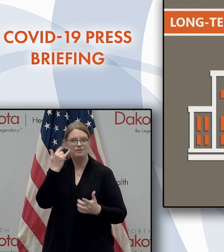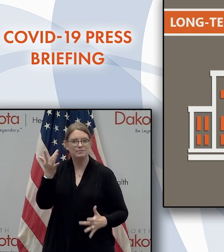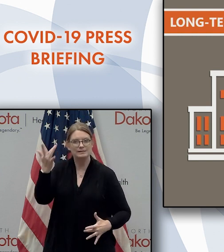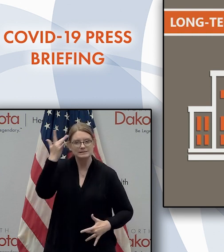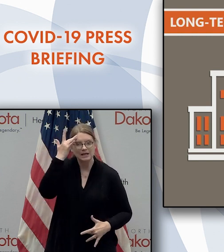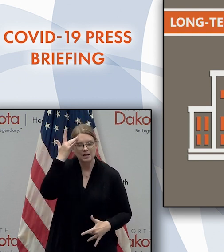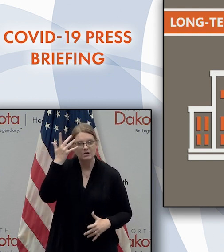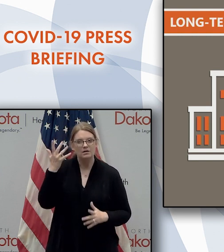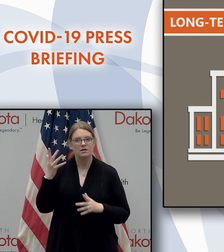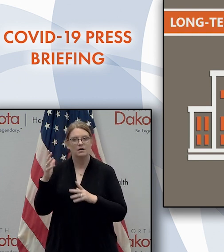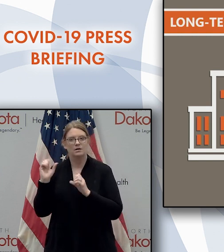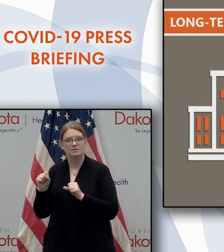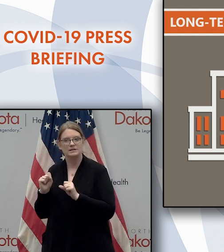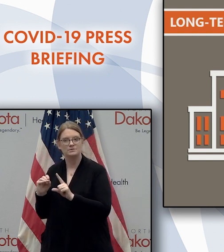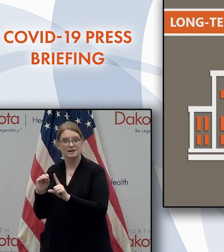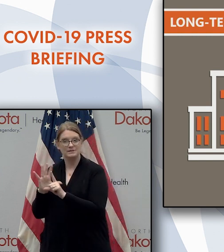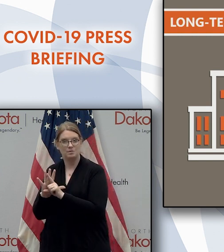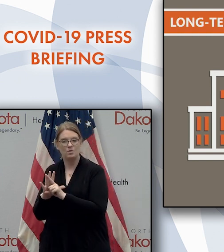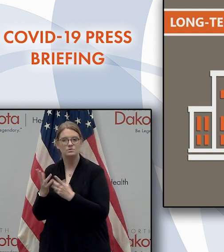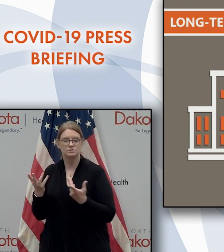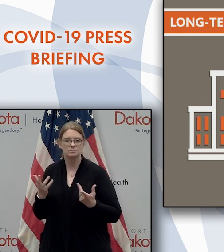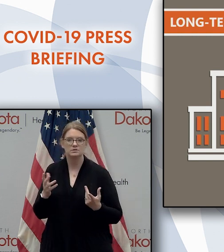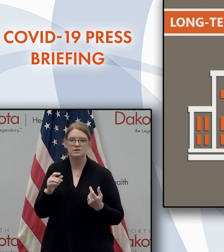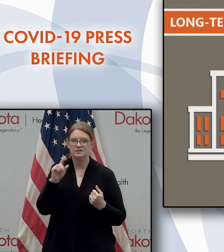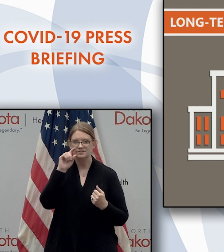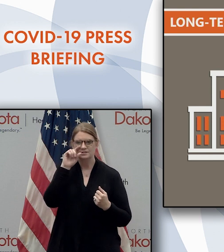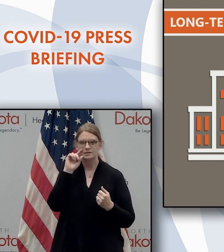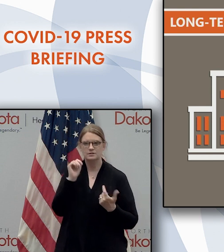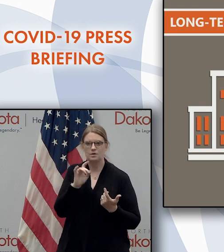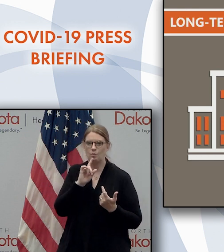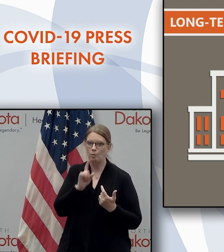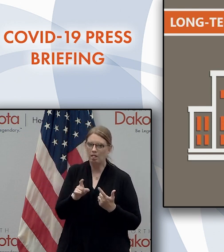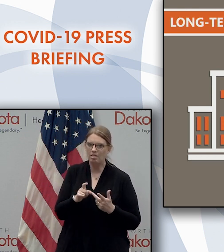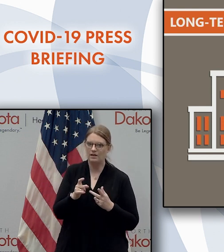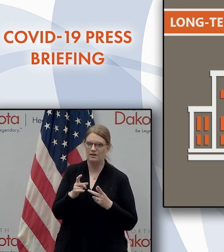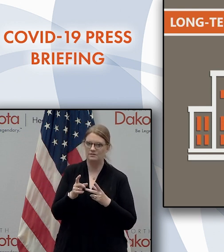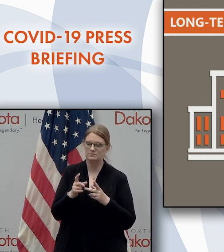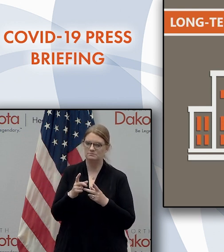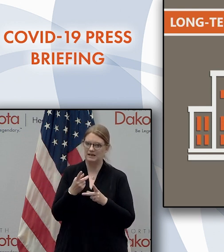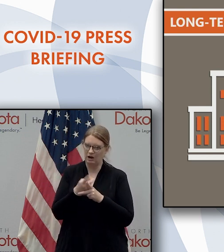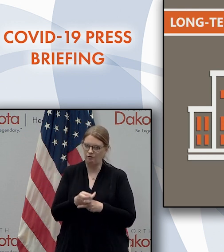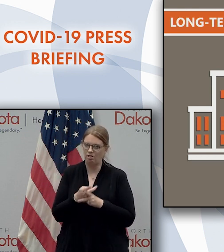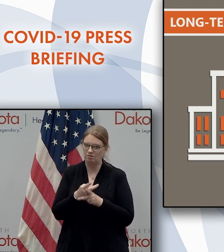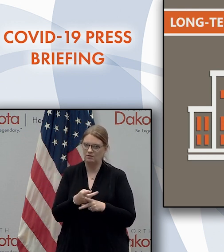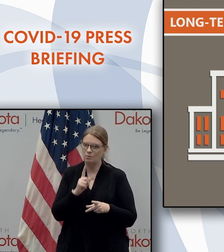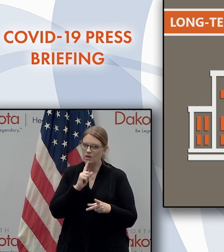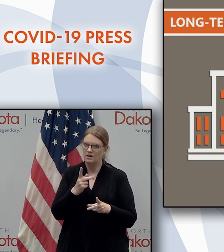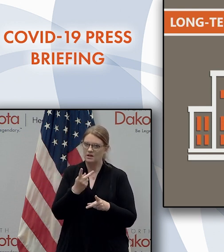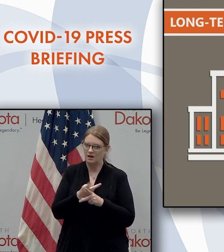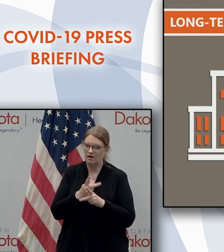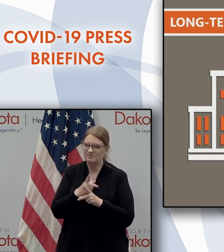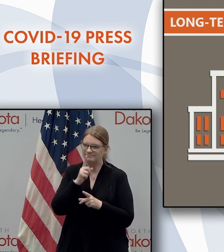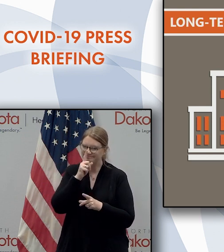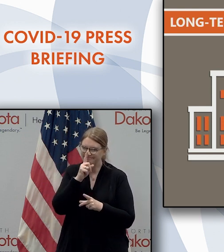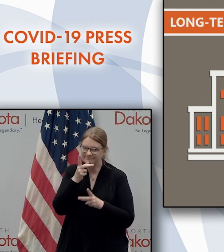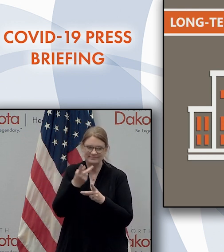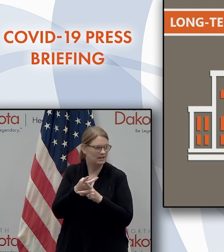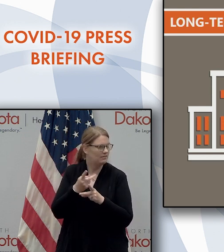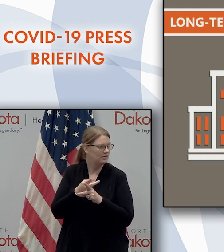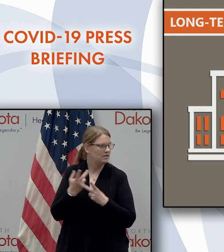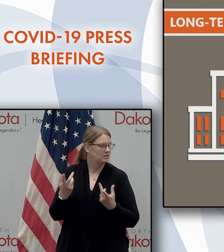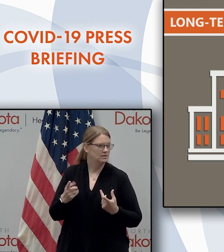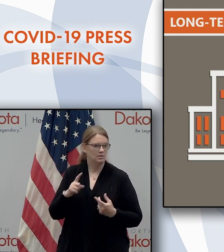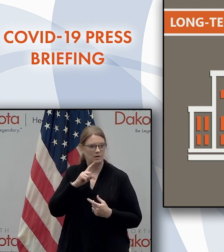potentially exposed. Again, these are extra care that we're taking, but it's to protect the extra special citizens,